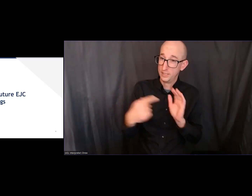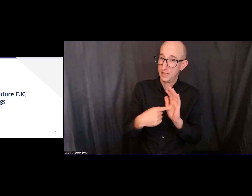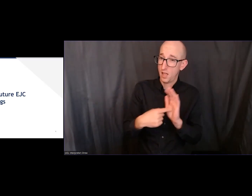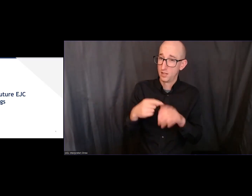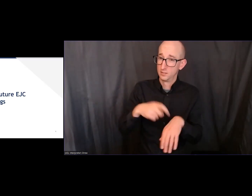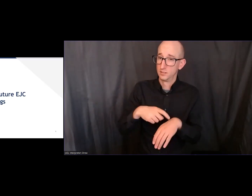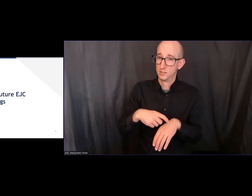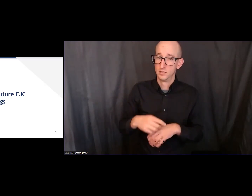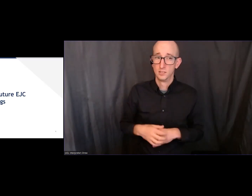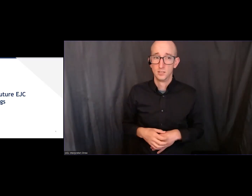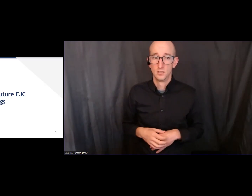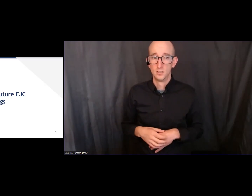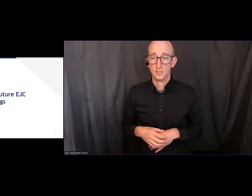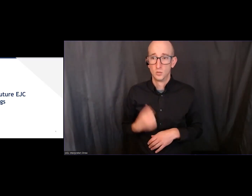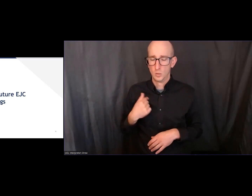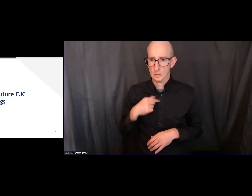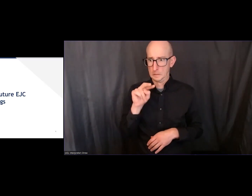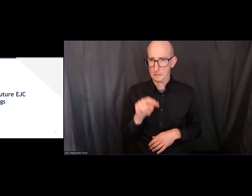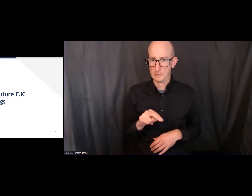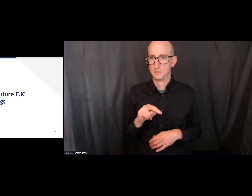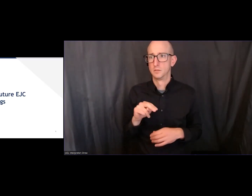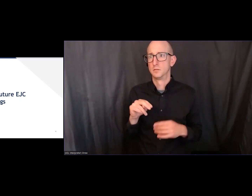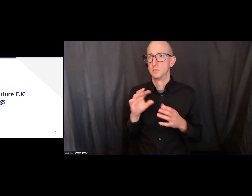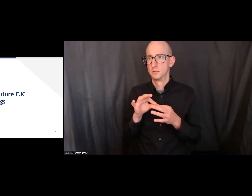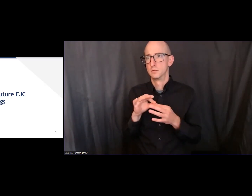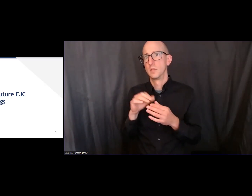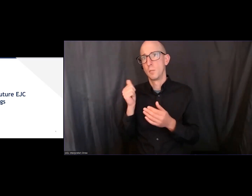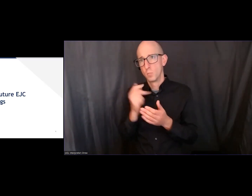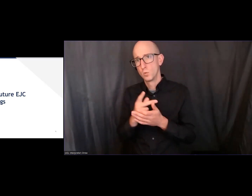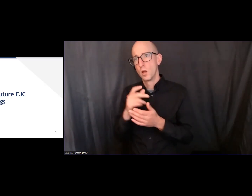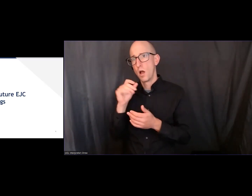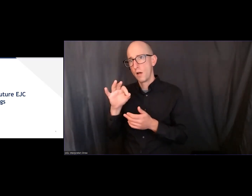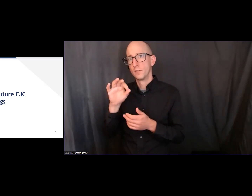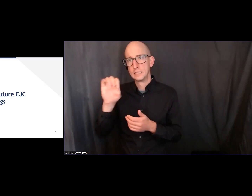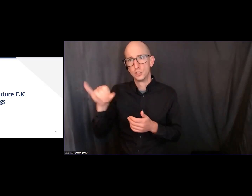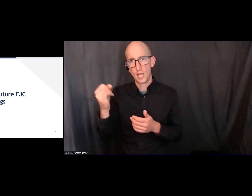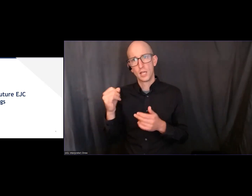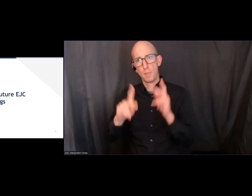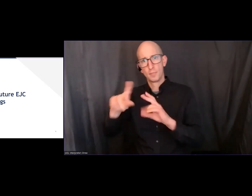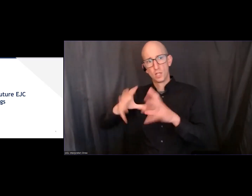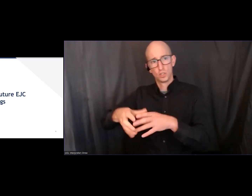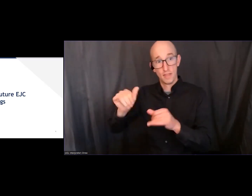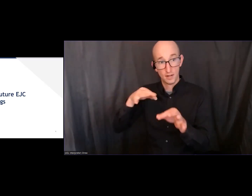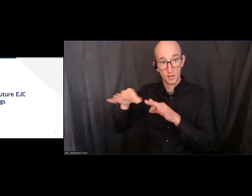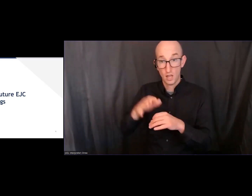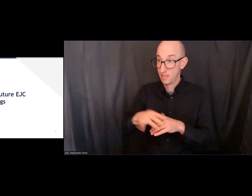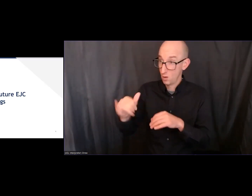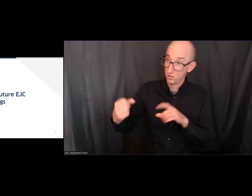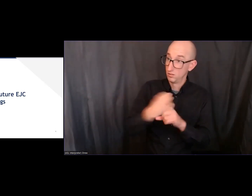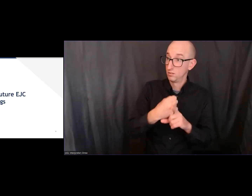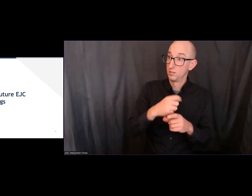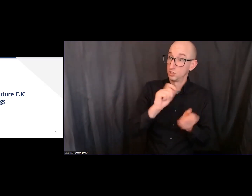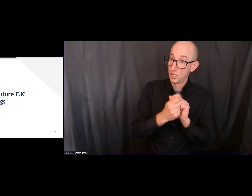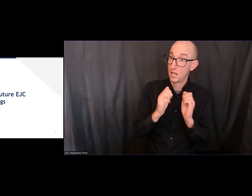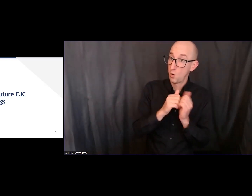staring at in terms of the approval of the EJ population definition. that would change how frequently we